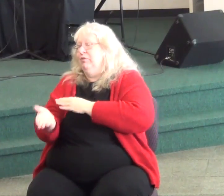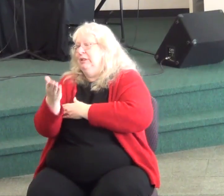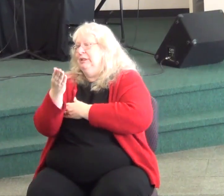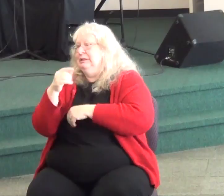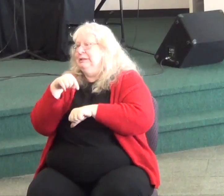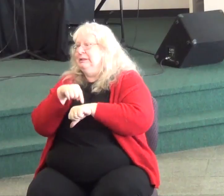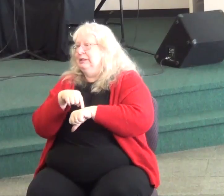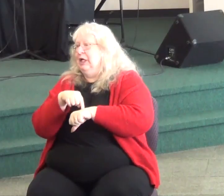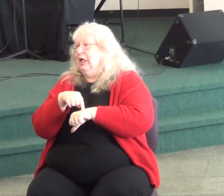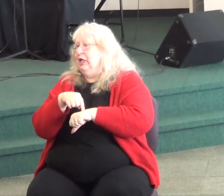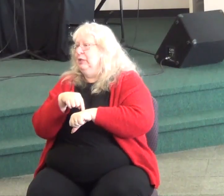be nice, but it won't be